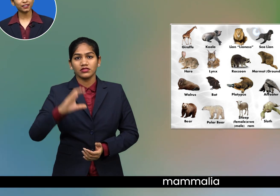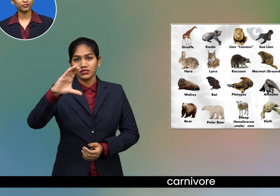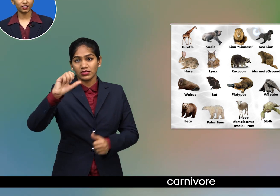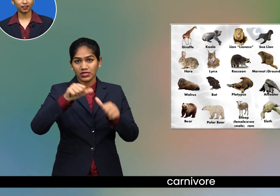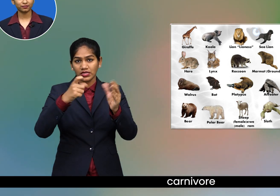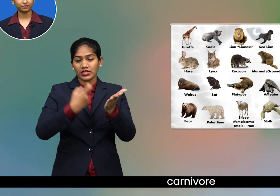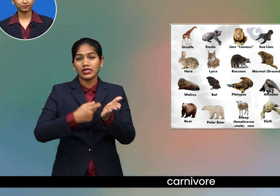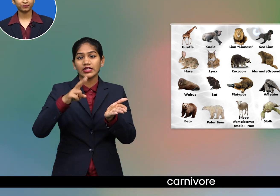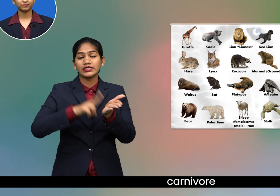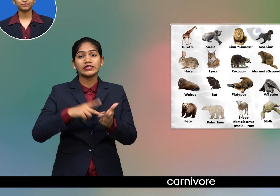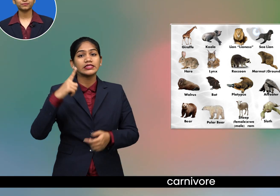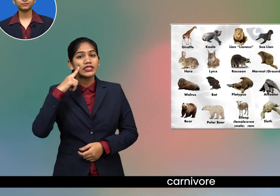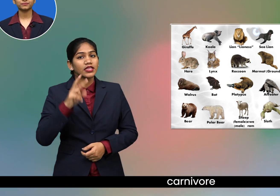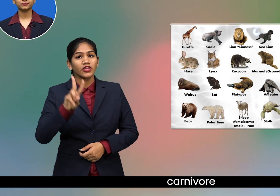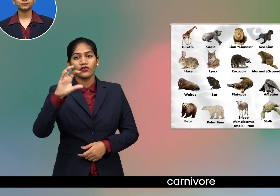Carnivora.